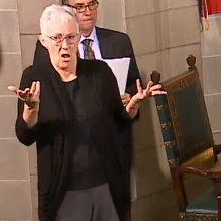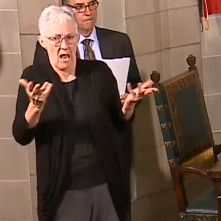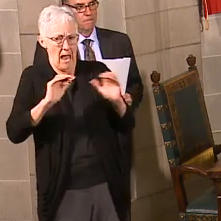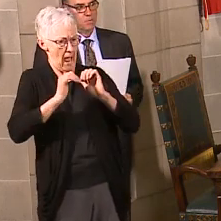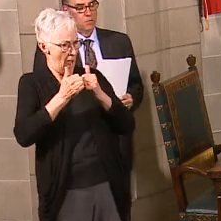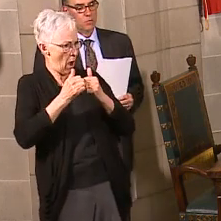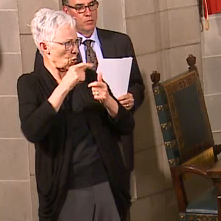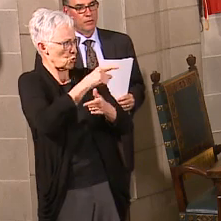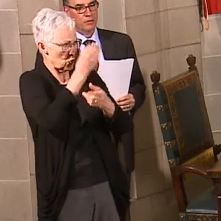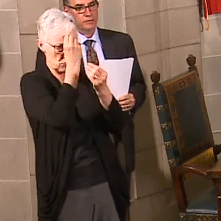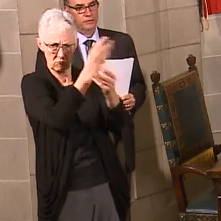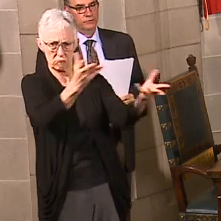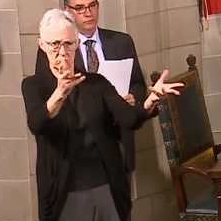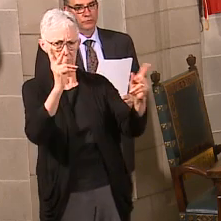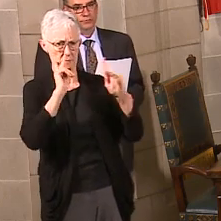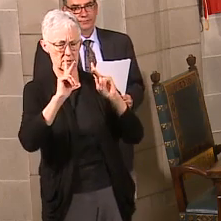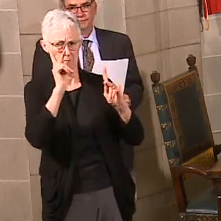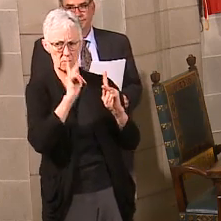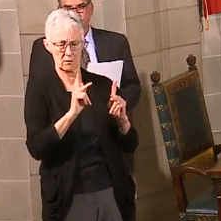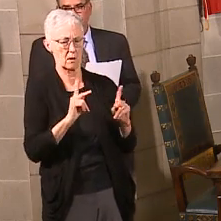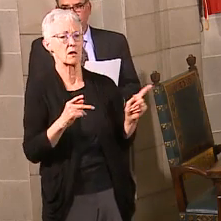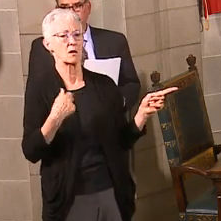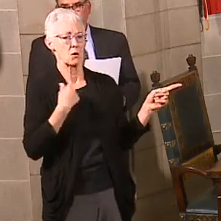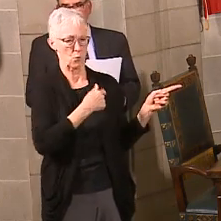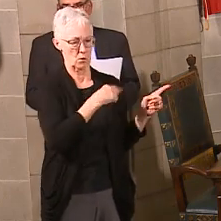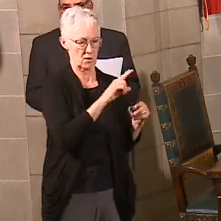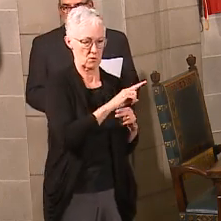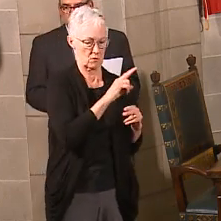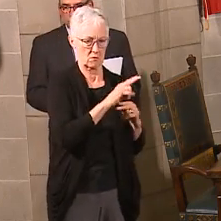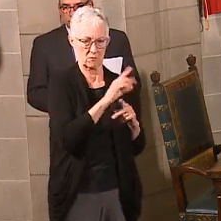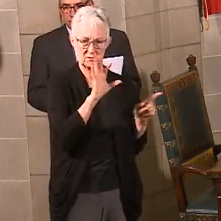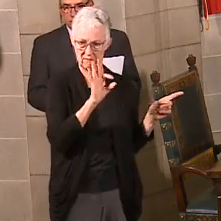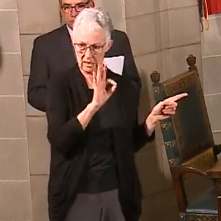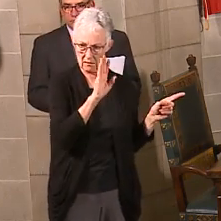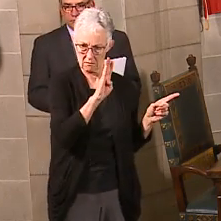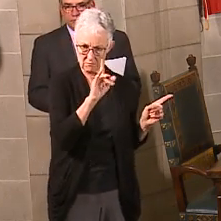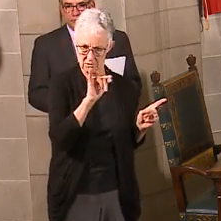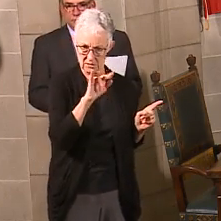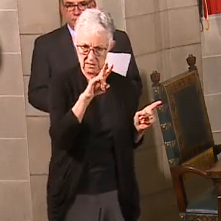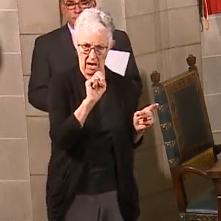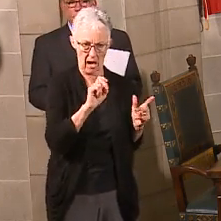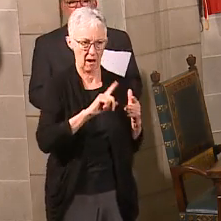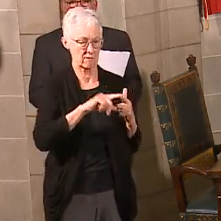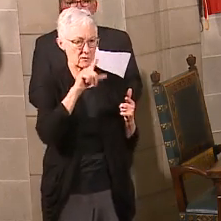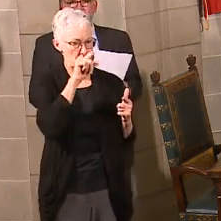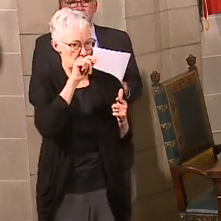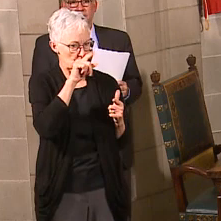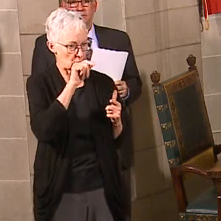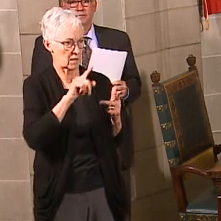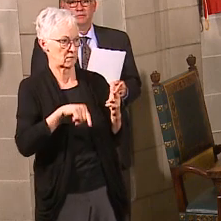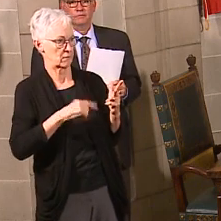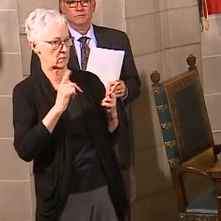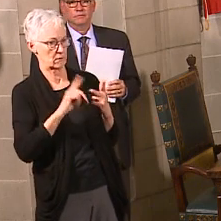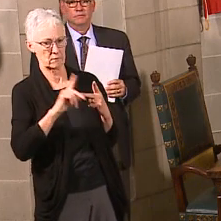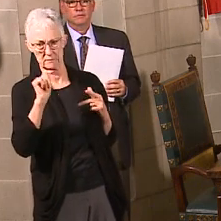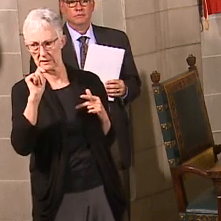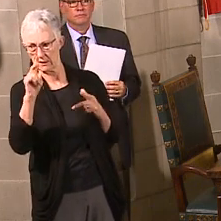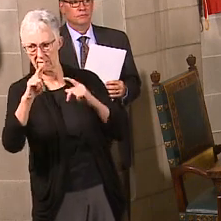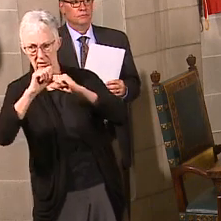variety. We're doing Facebook Lives. We're using Twitter. We're using newspapers. We're using radio. We're using, you know, these television